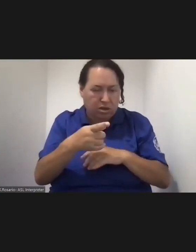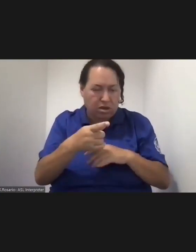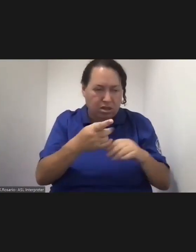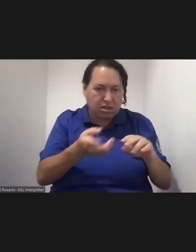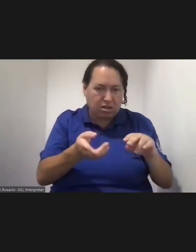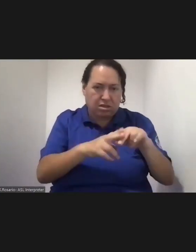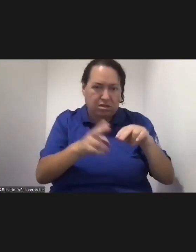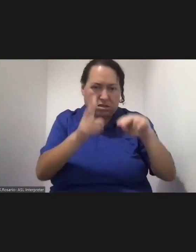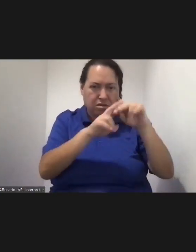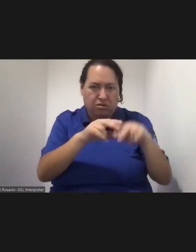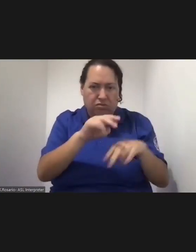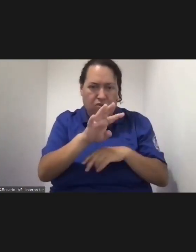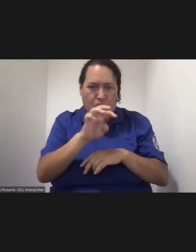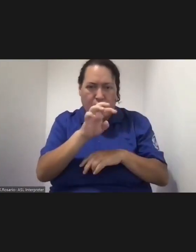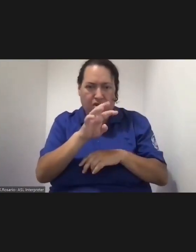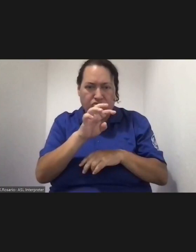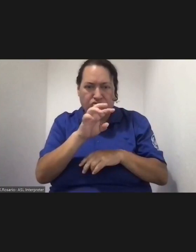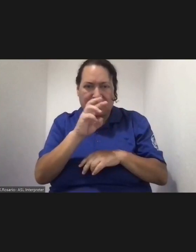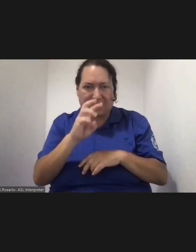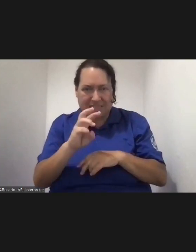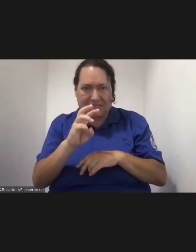406.